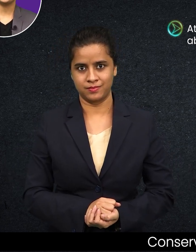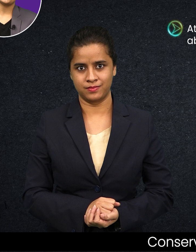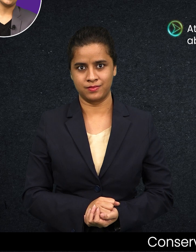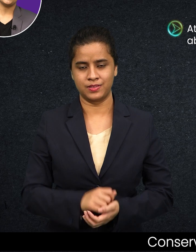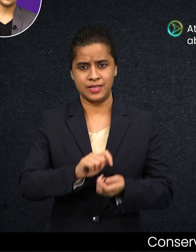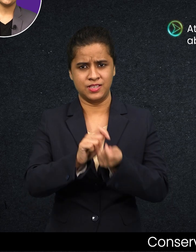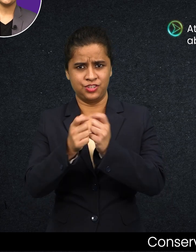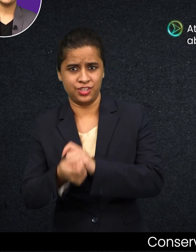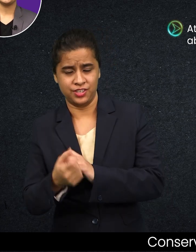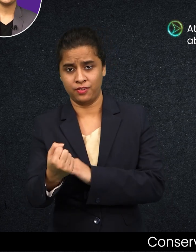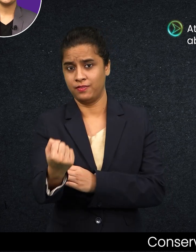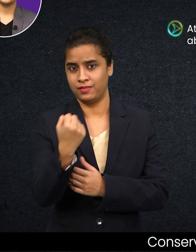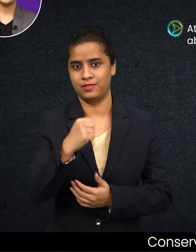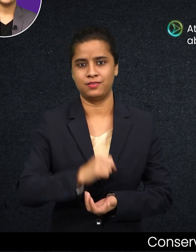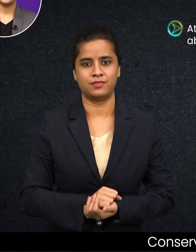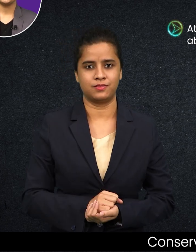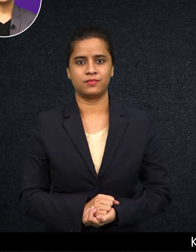conservation of energy.